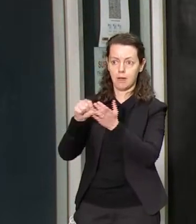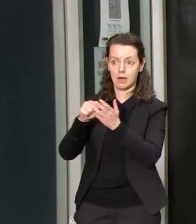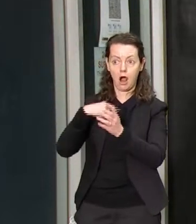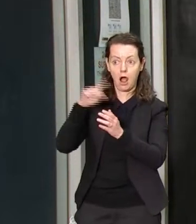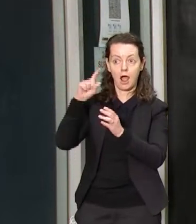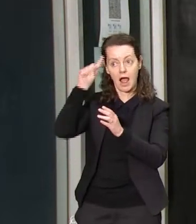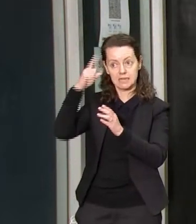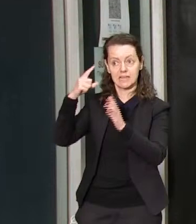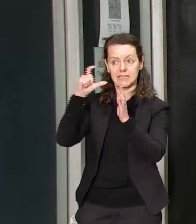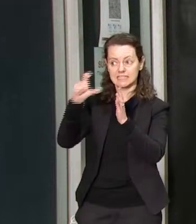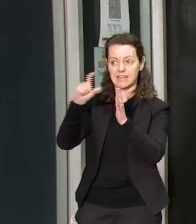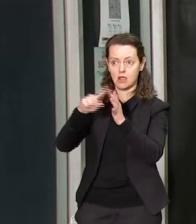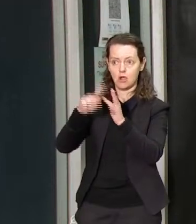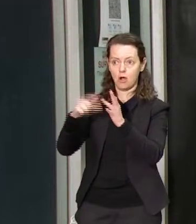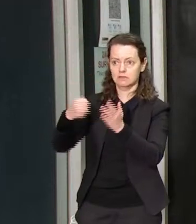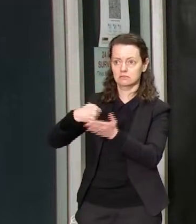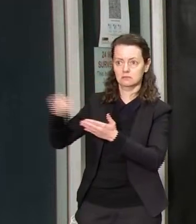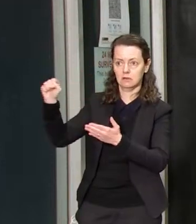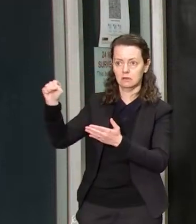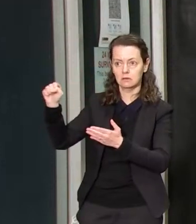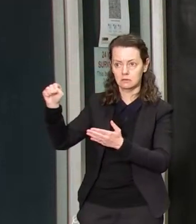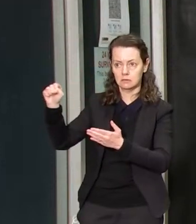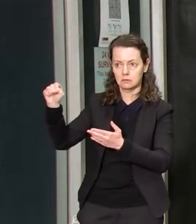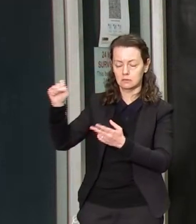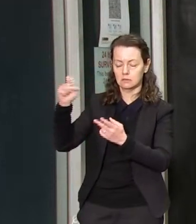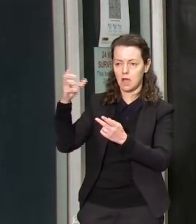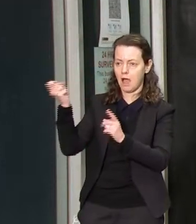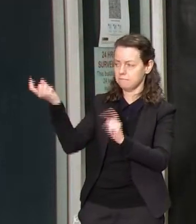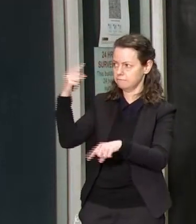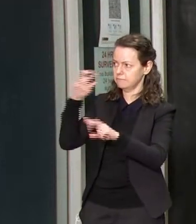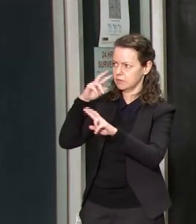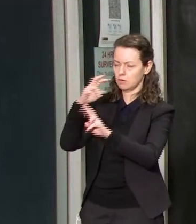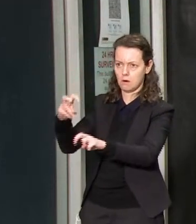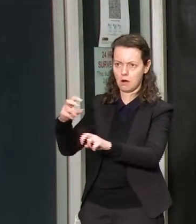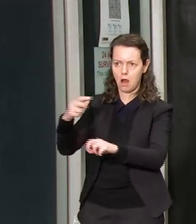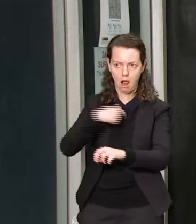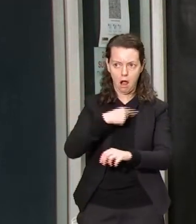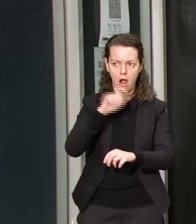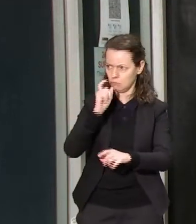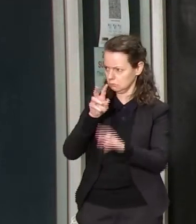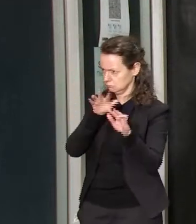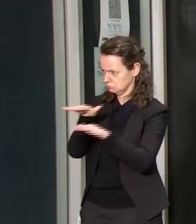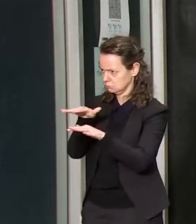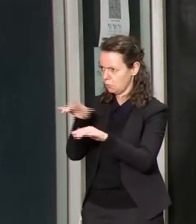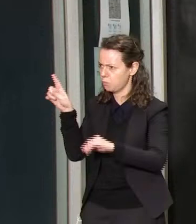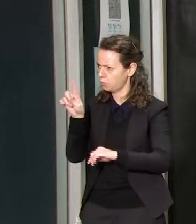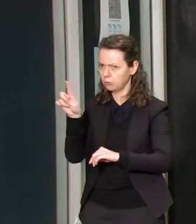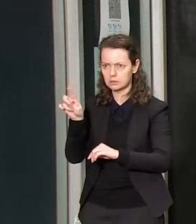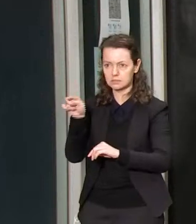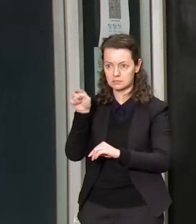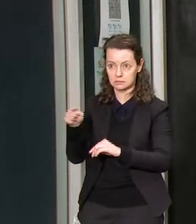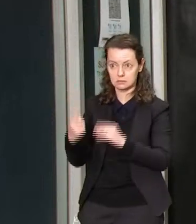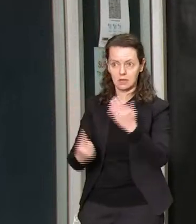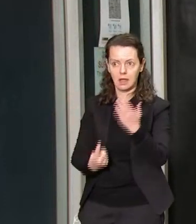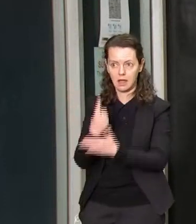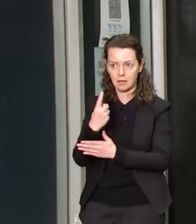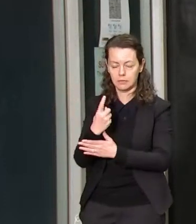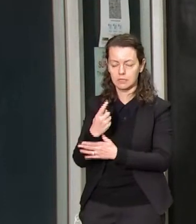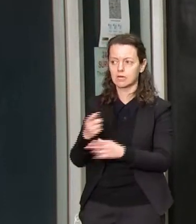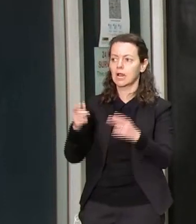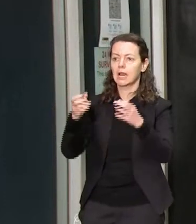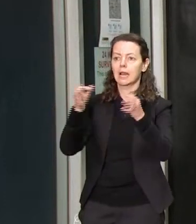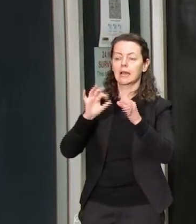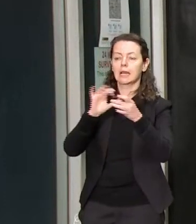There's an inquiry underway, and there'll be engagement between my department and this particular organisation. In terms of your